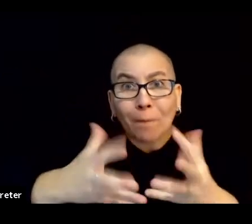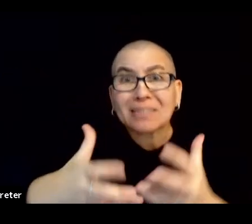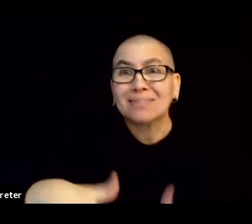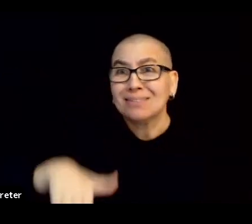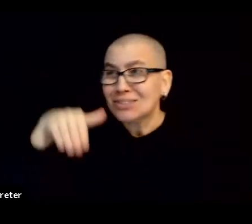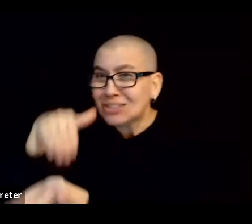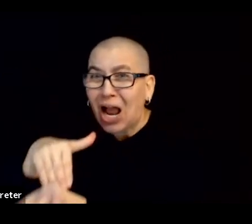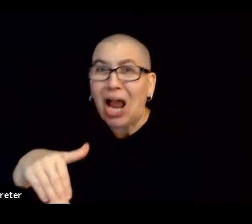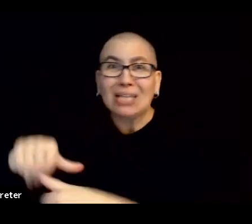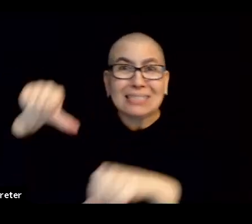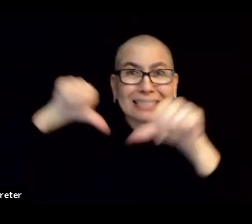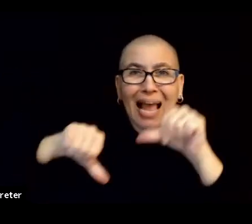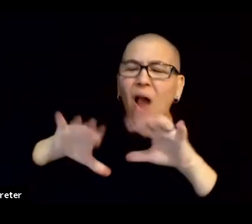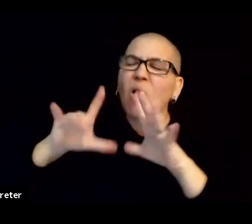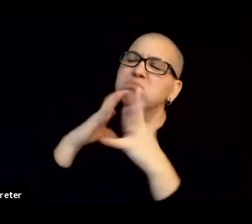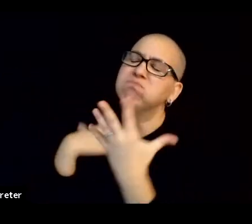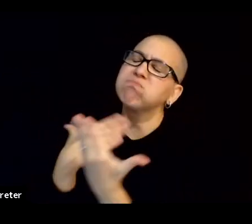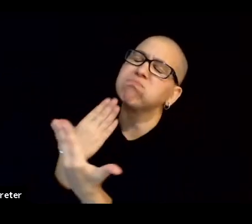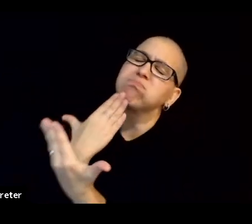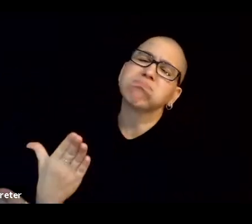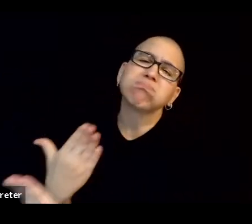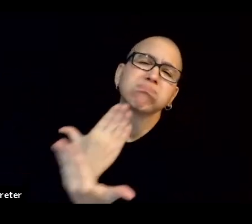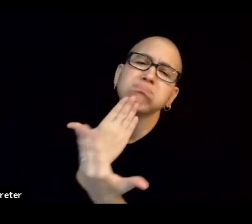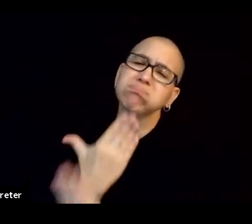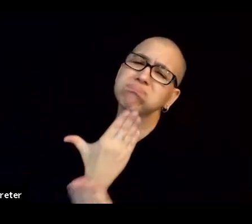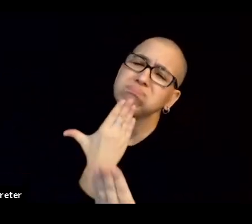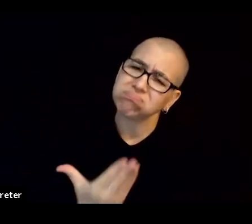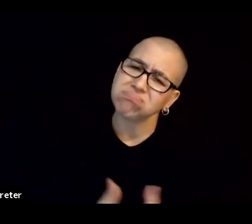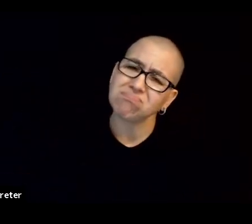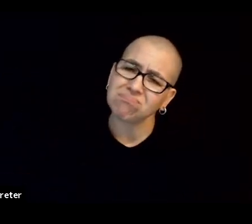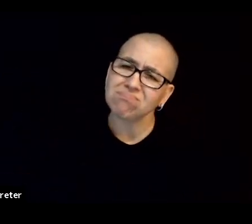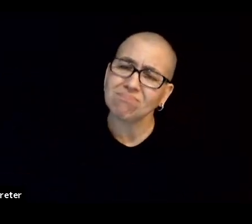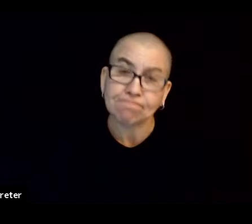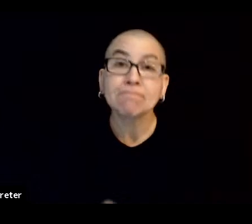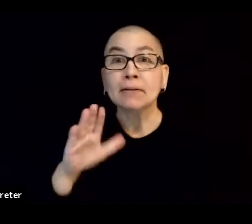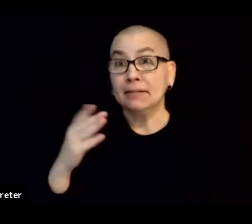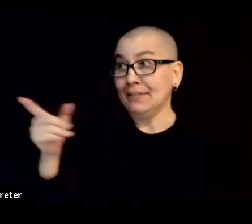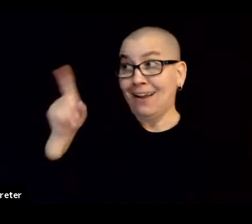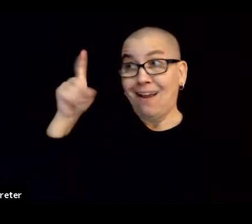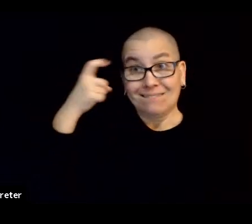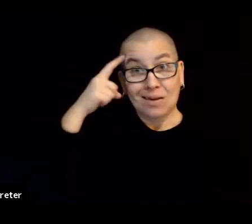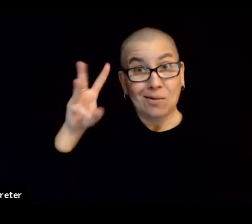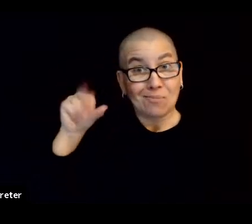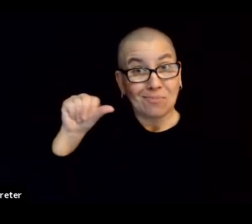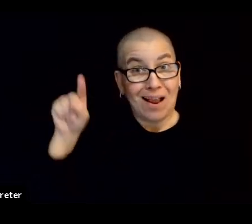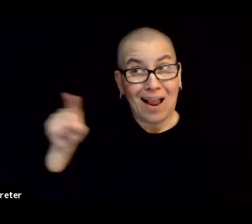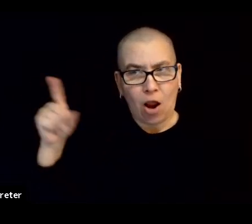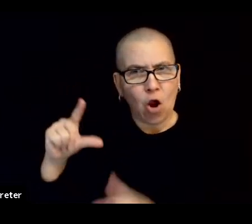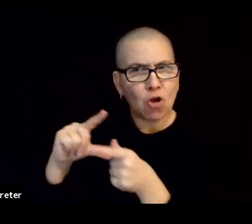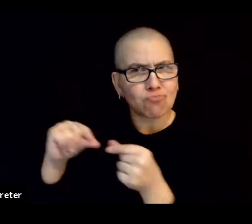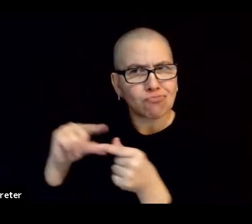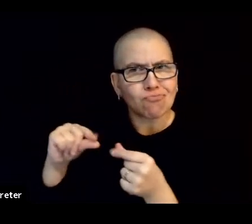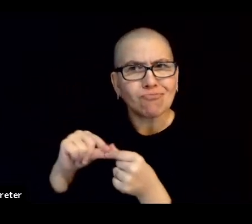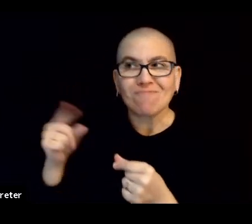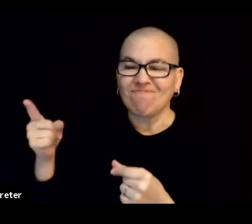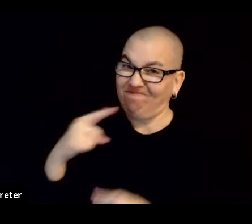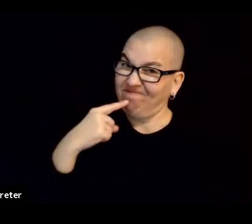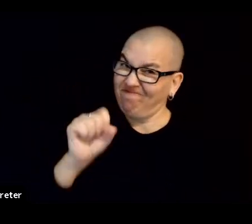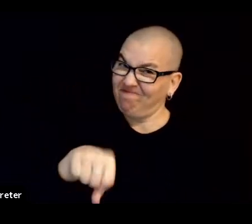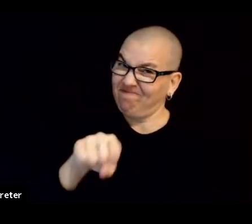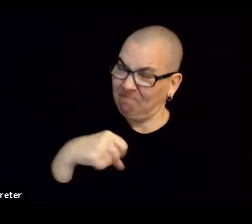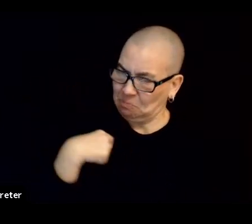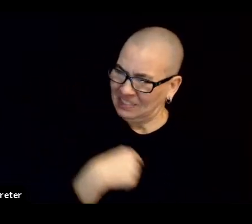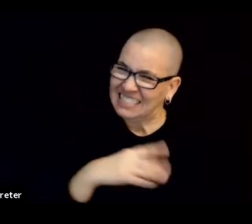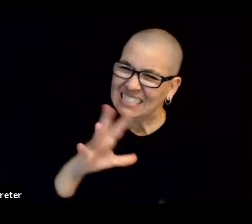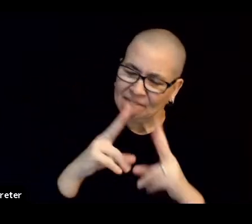we possibly can. As the governor has said very clearly, we clearly depend on the federal government first and foremost to give us